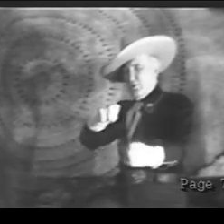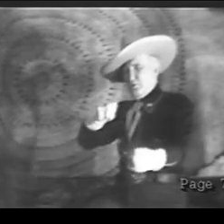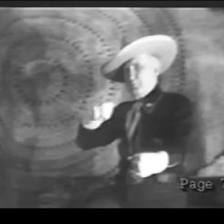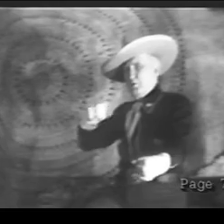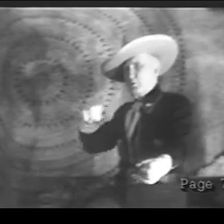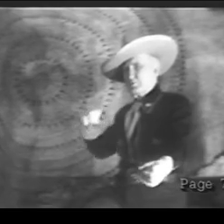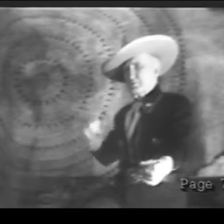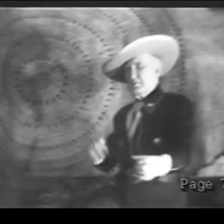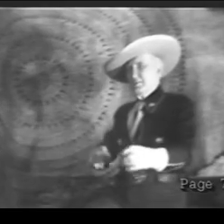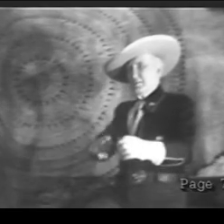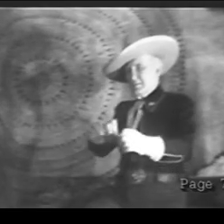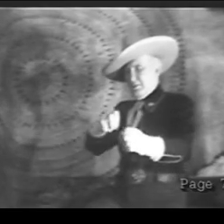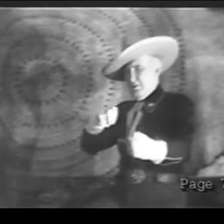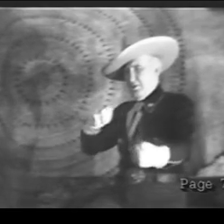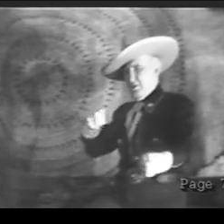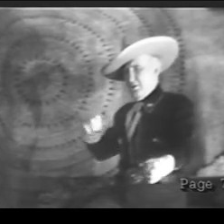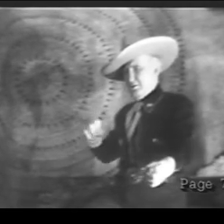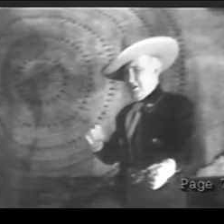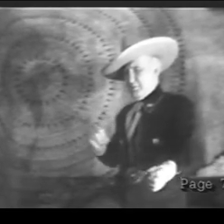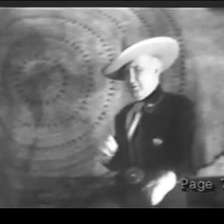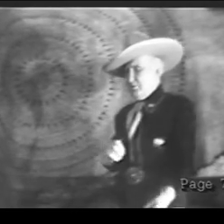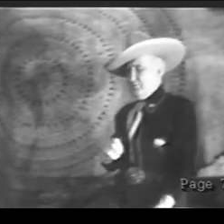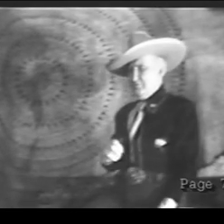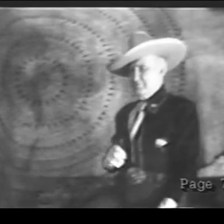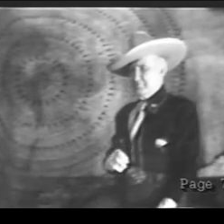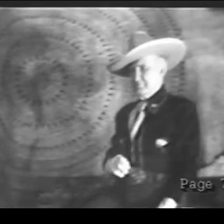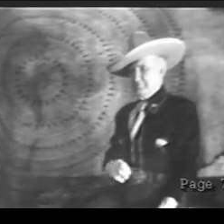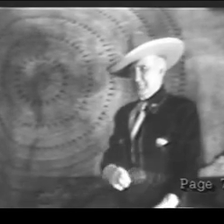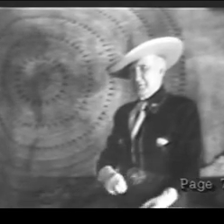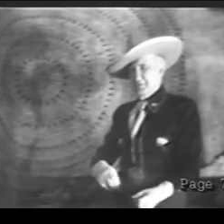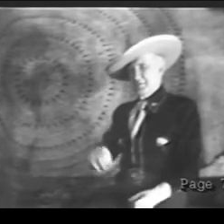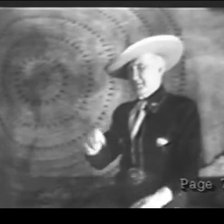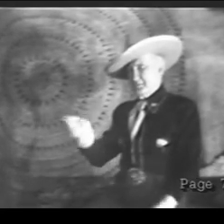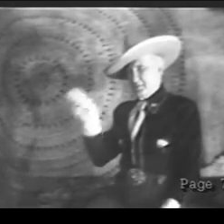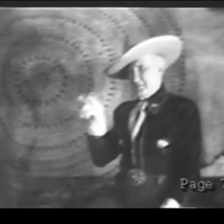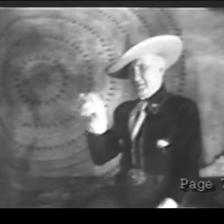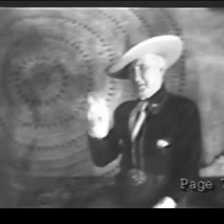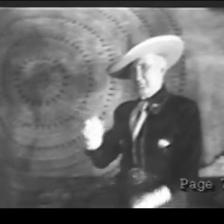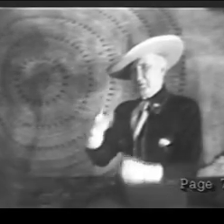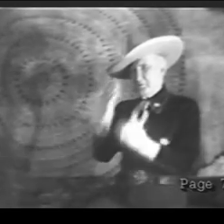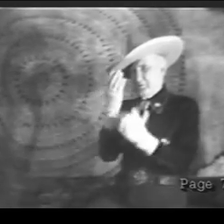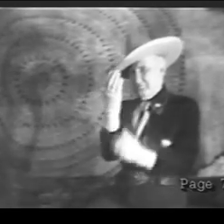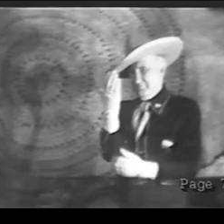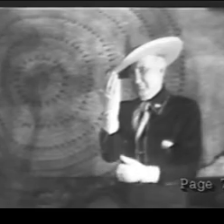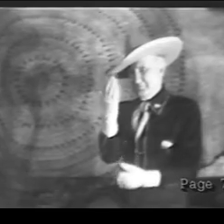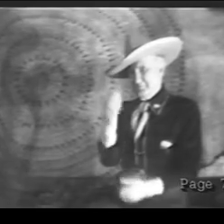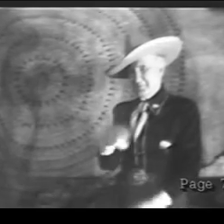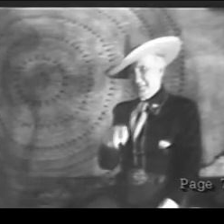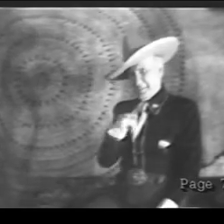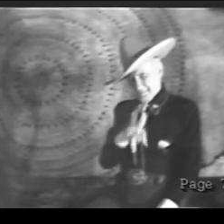out a bow, you see. Long time ago, when I see that picture,